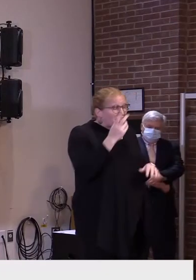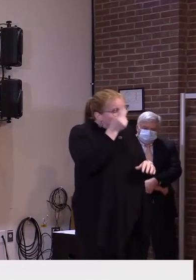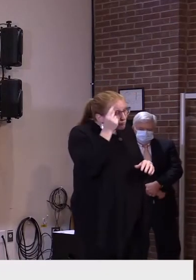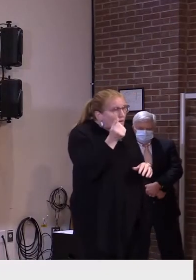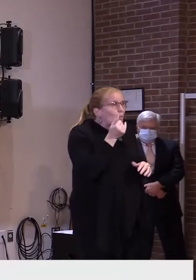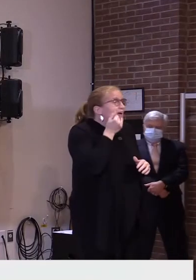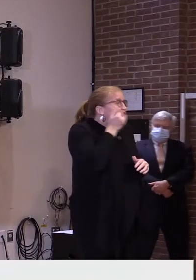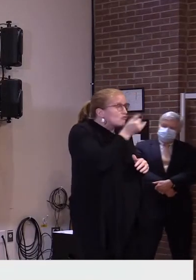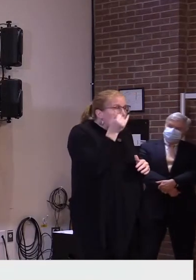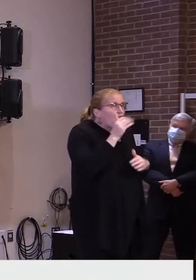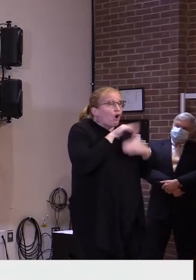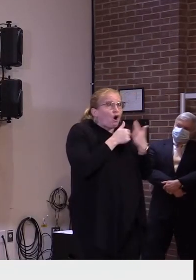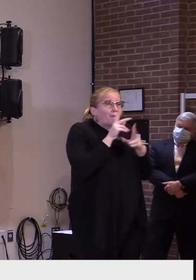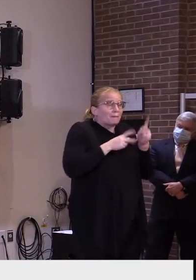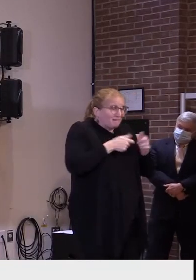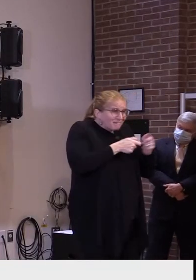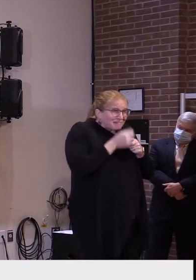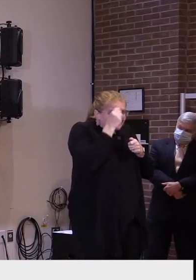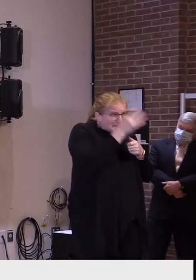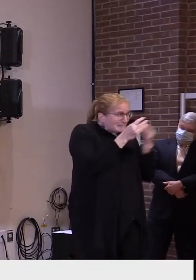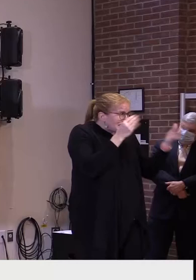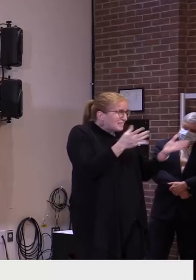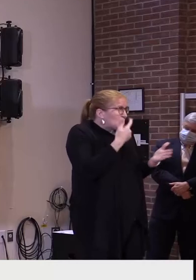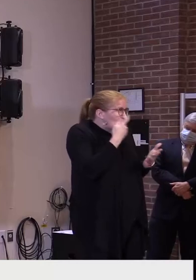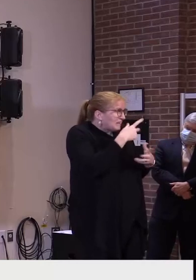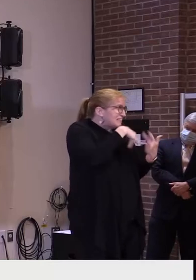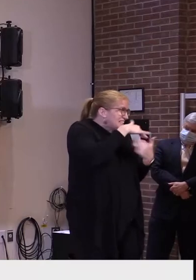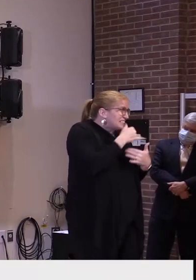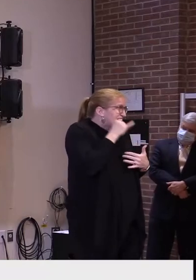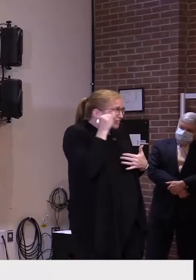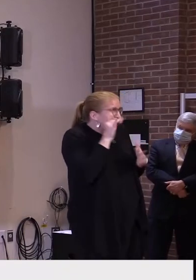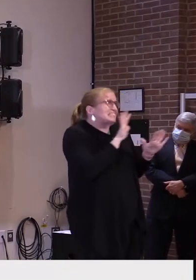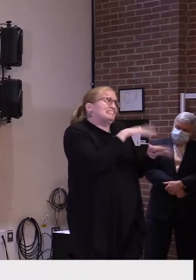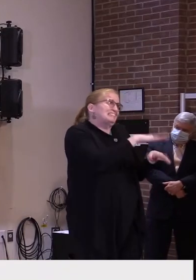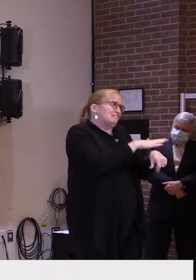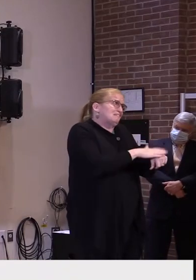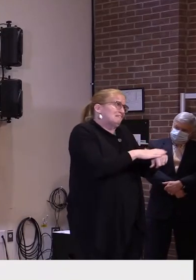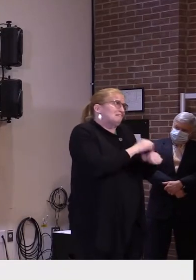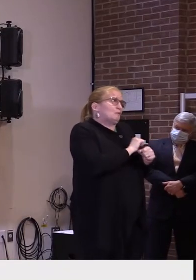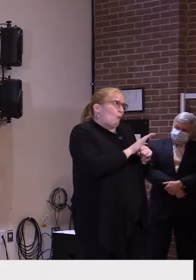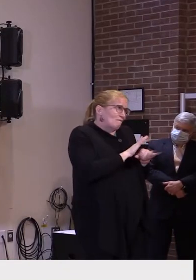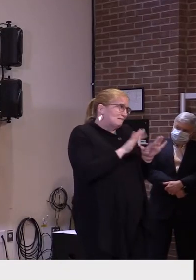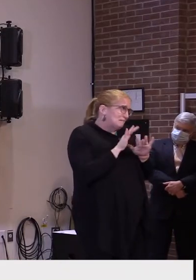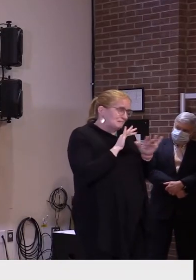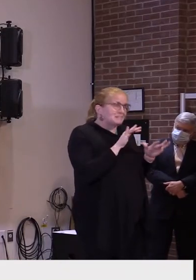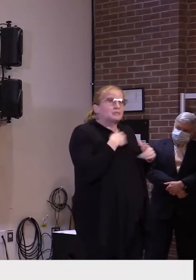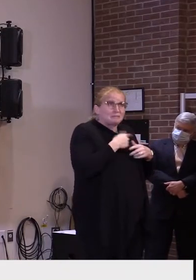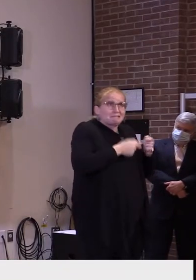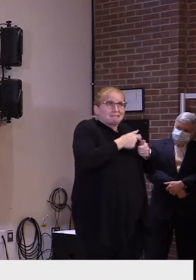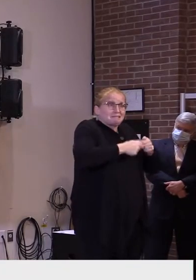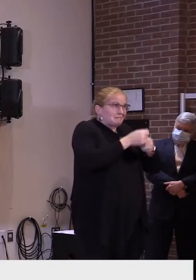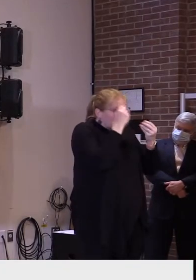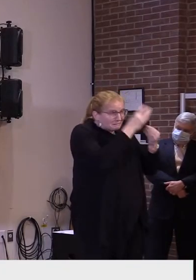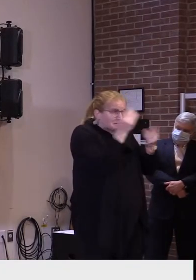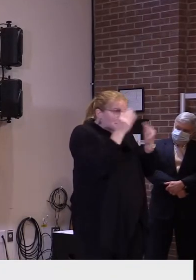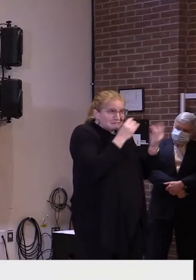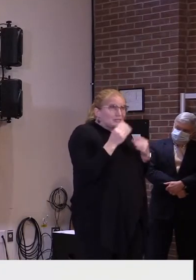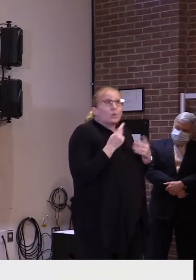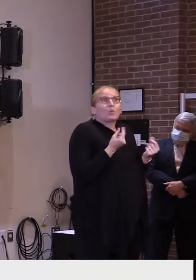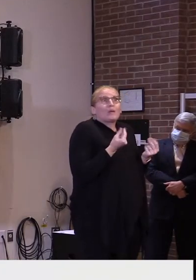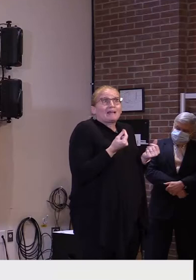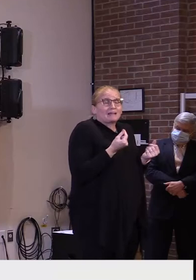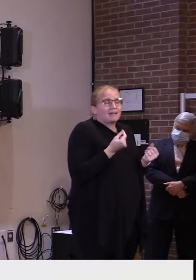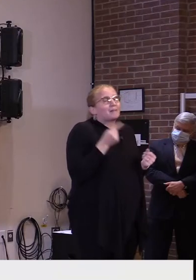COVID. You may not receive a call from a contact tracer as quickly as you can do these actions, but our